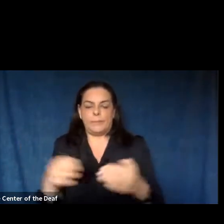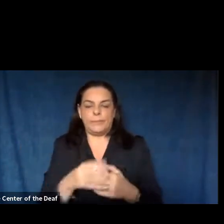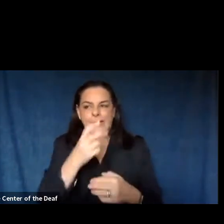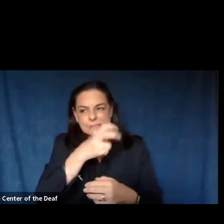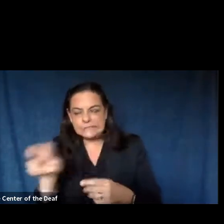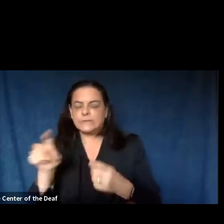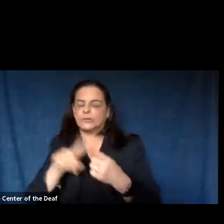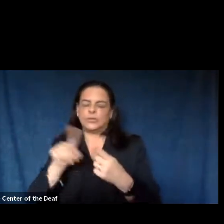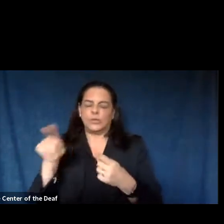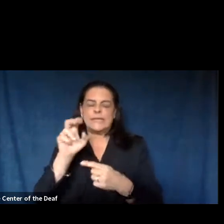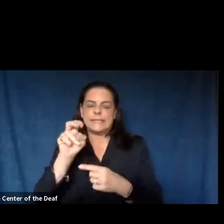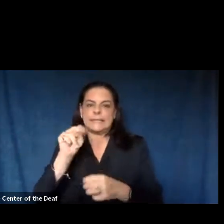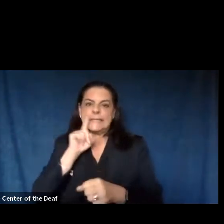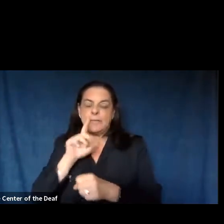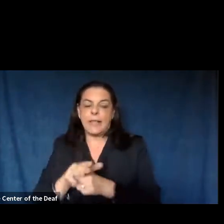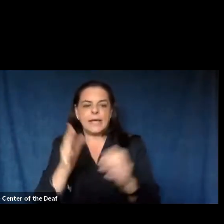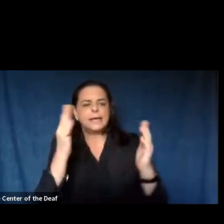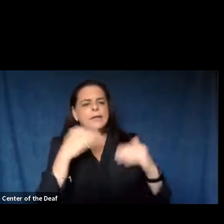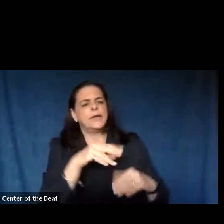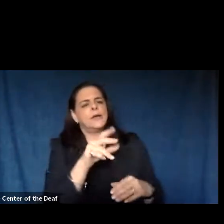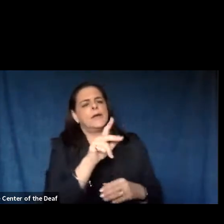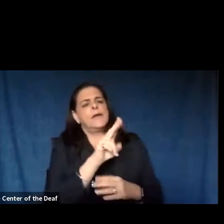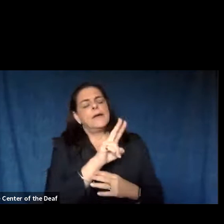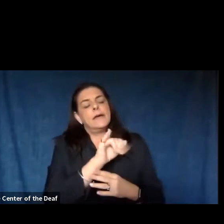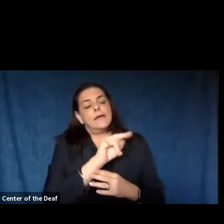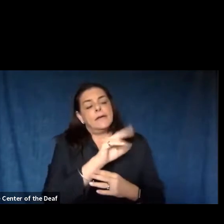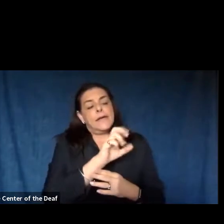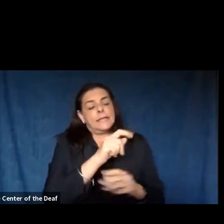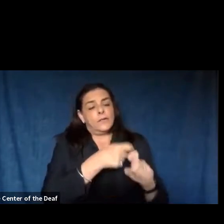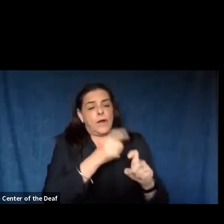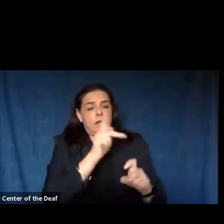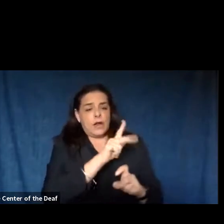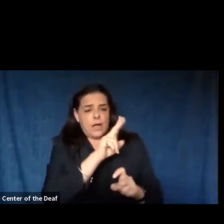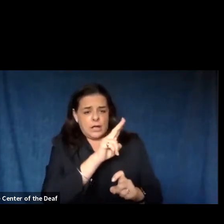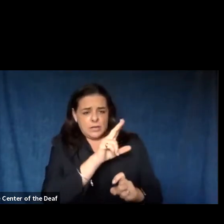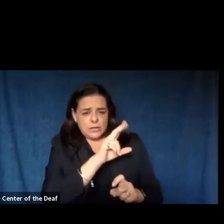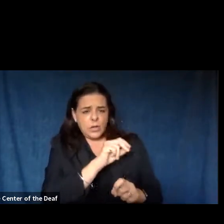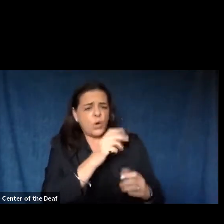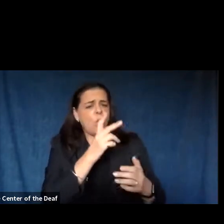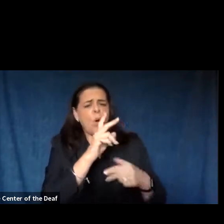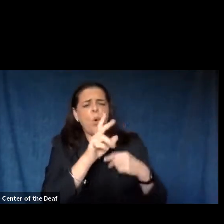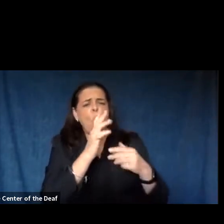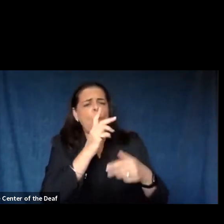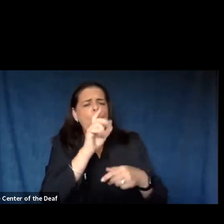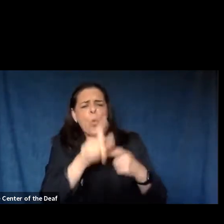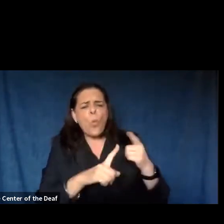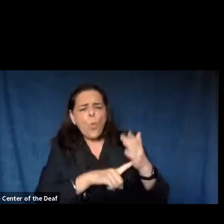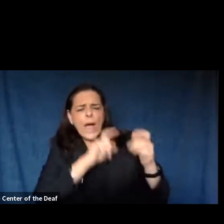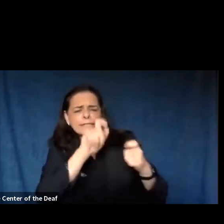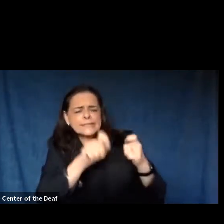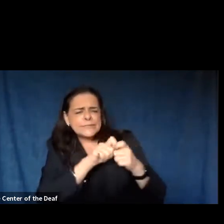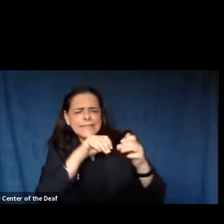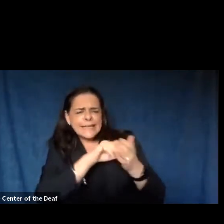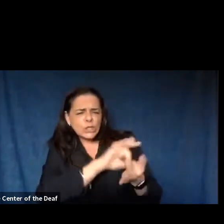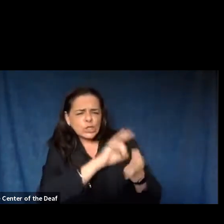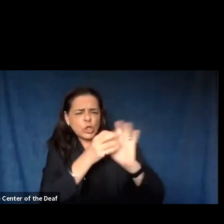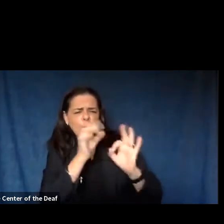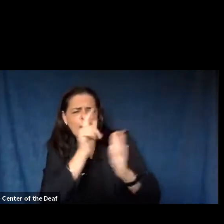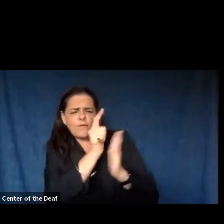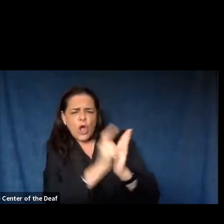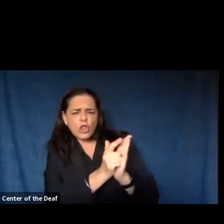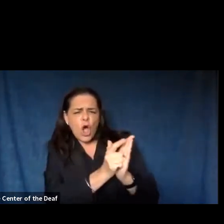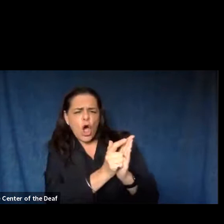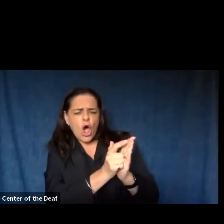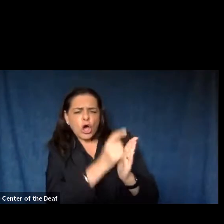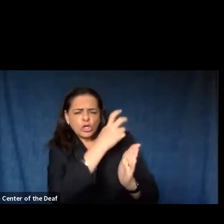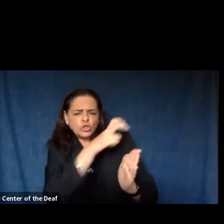with the Sentinel, what specifically in your interpretation of the law transfers authority to make decisions to the Board of Health over to the director